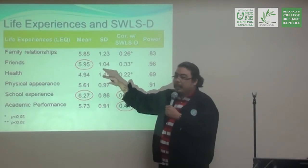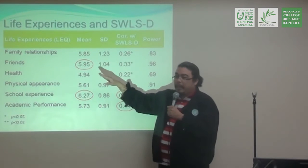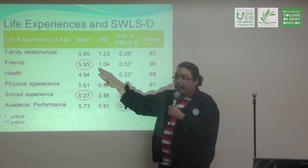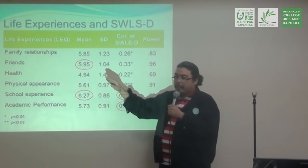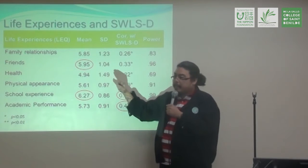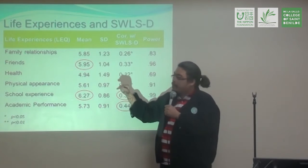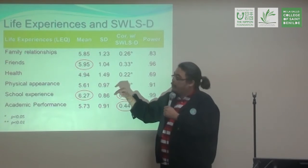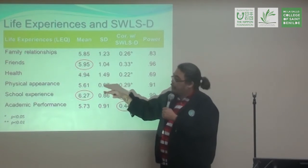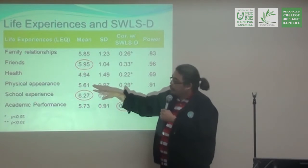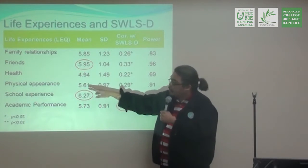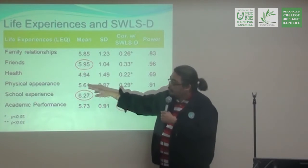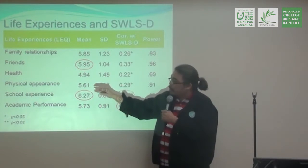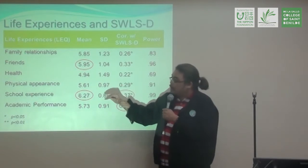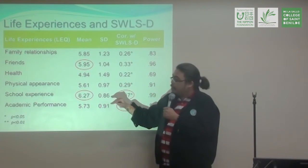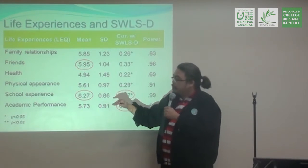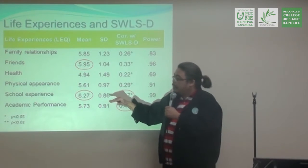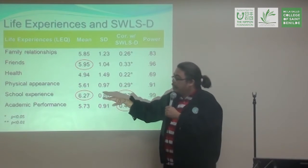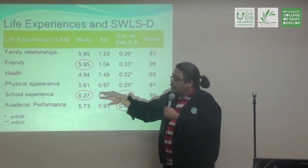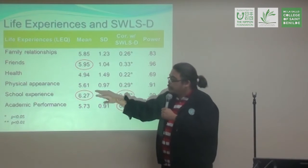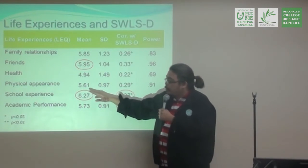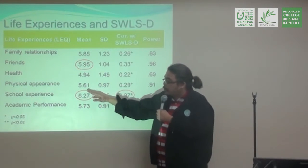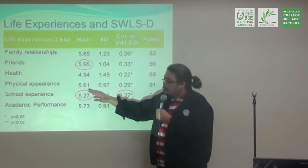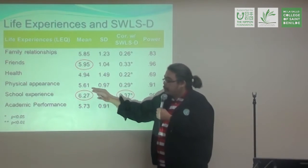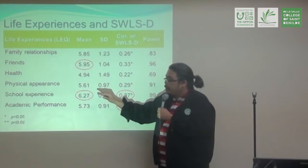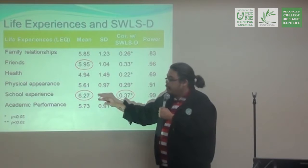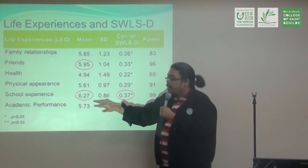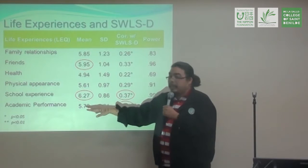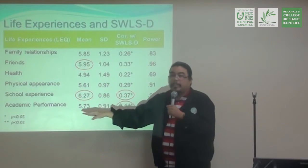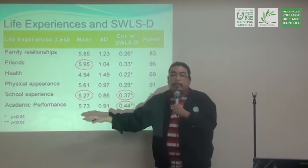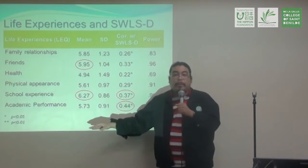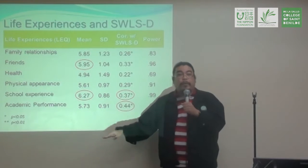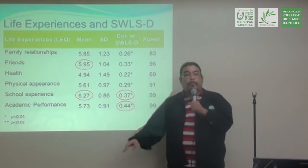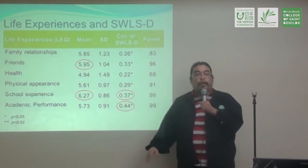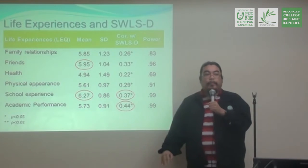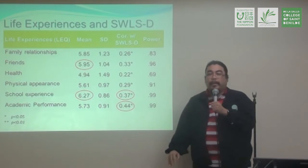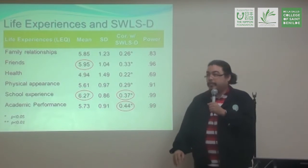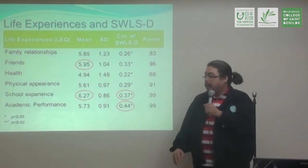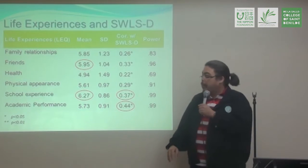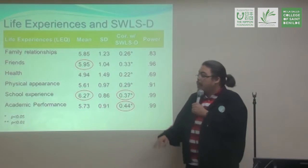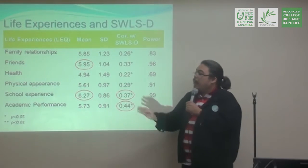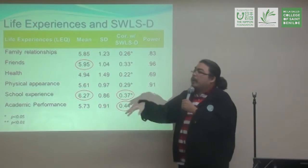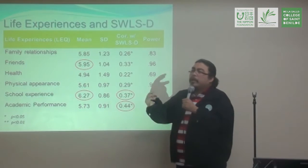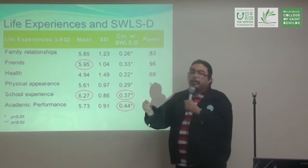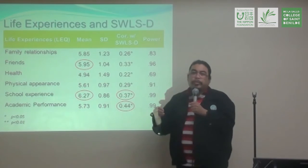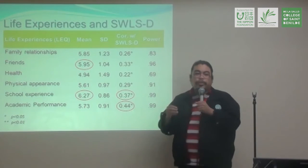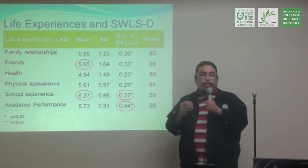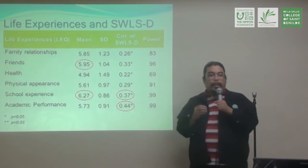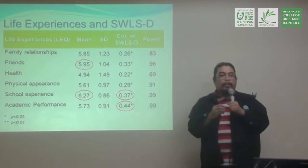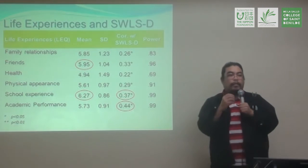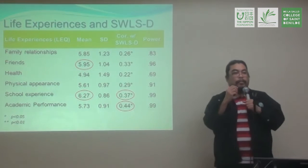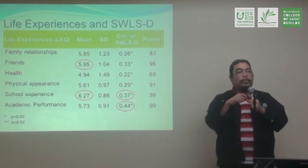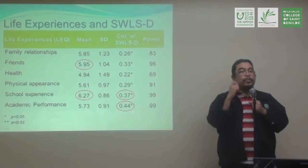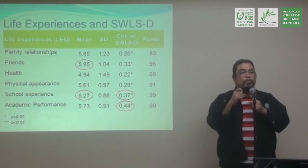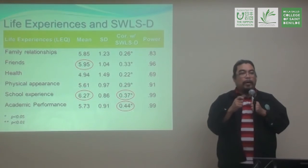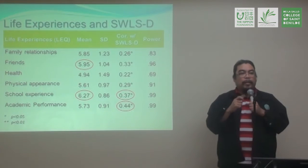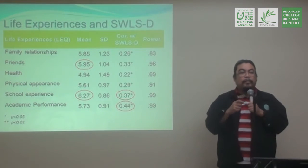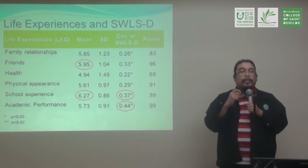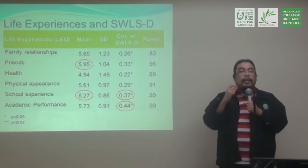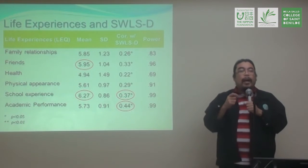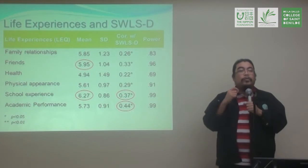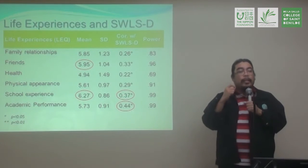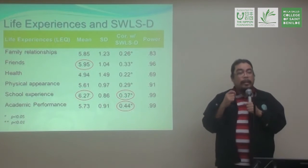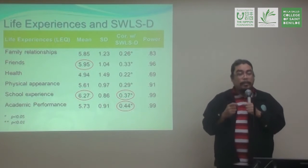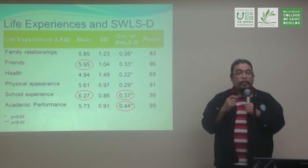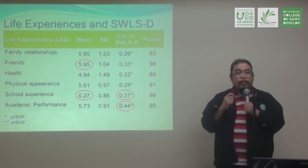friends, health, physical appearance, school experience, and academic performance. Now, I wanted to check the